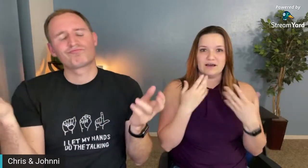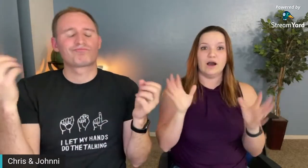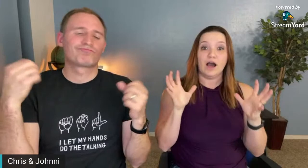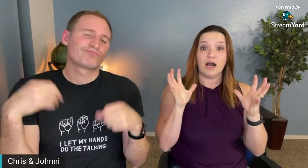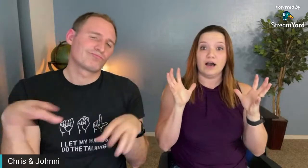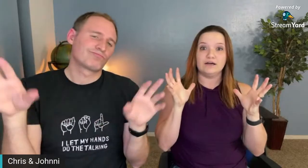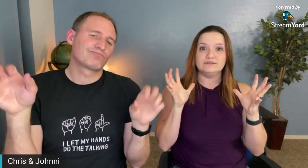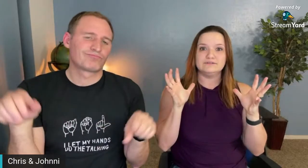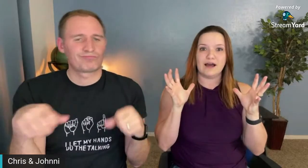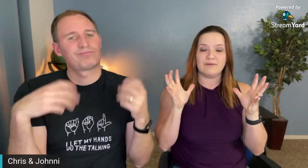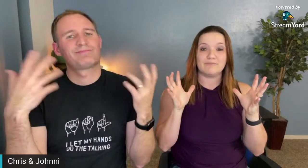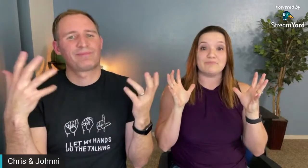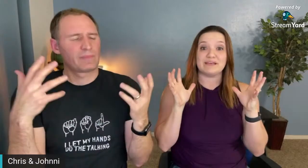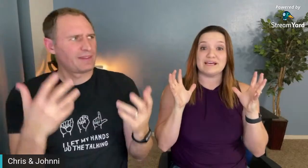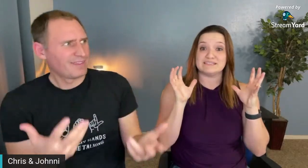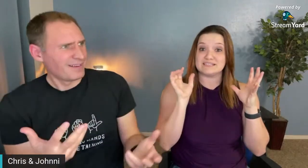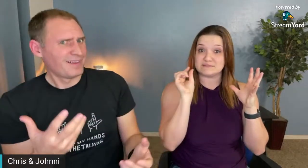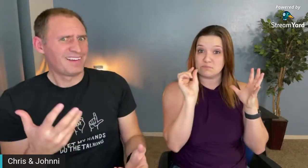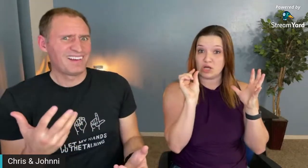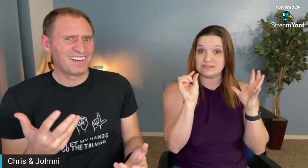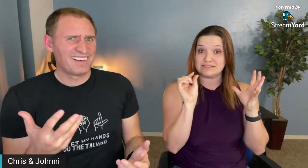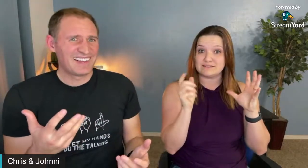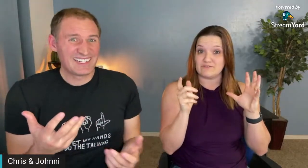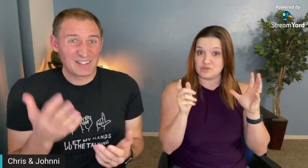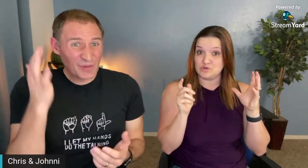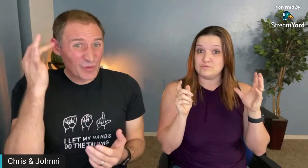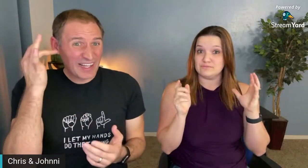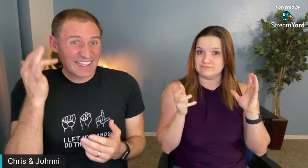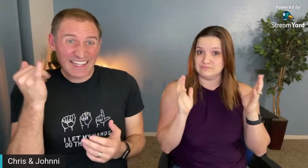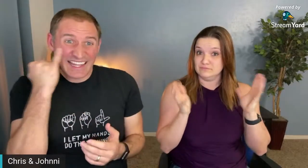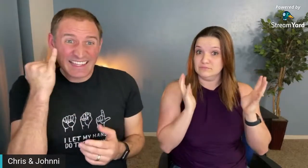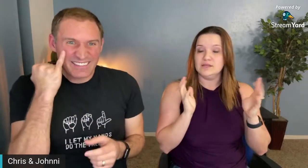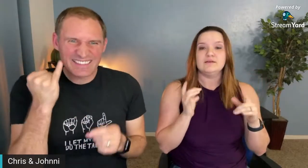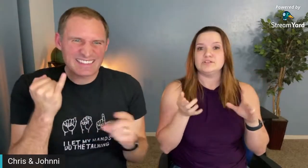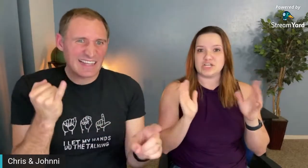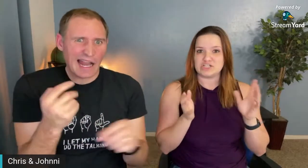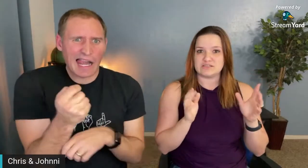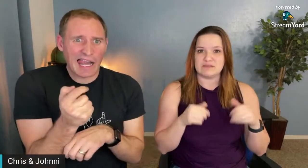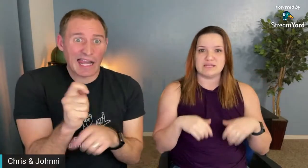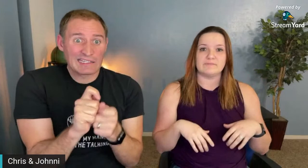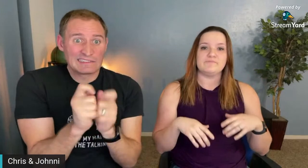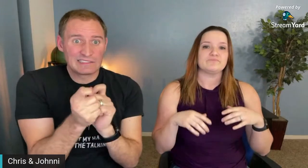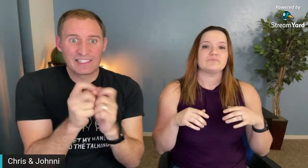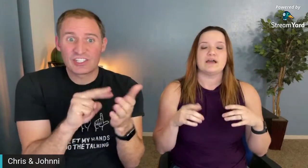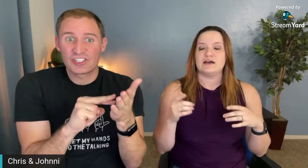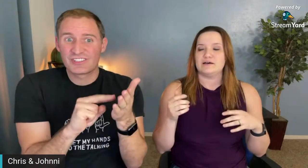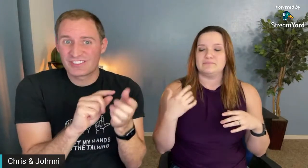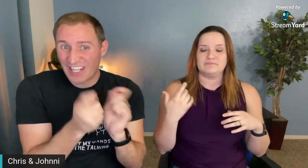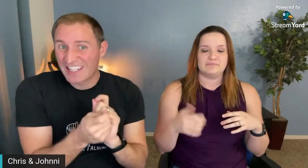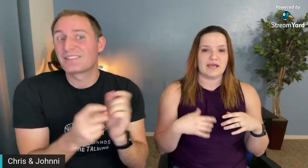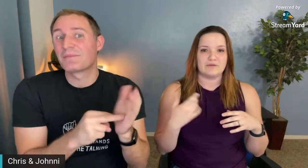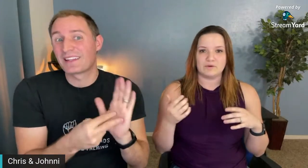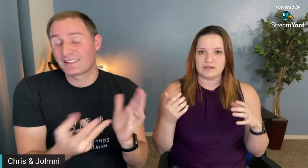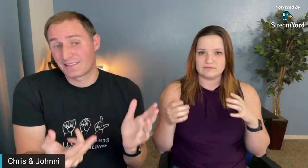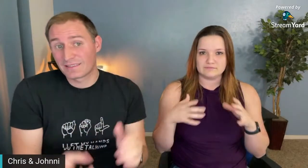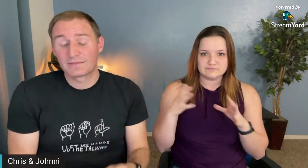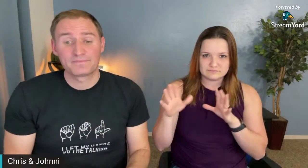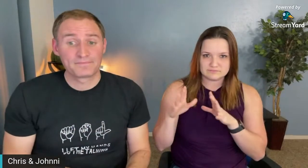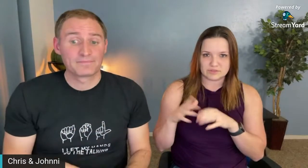signed. Because the smallest, if you changes the meaning. I had one person